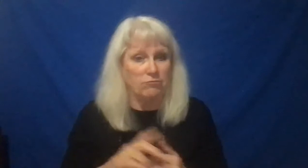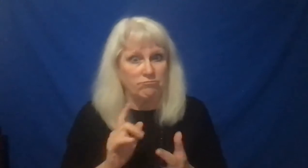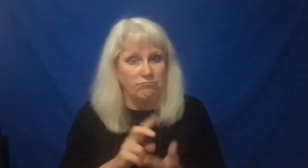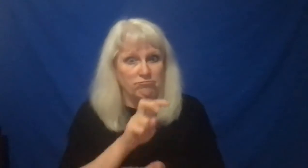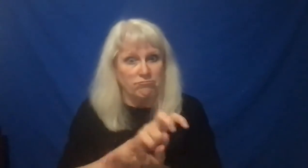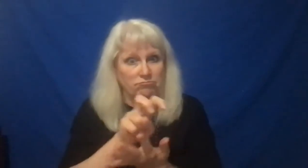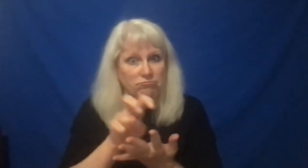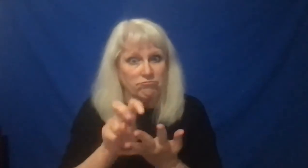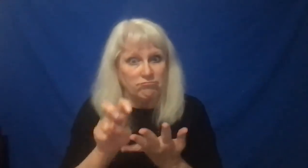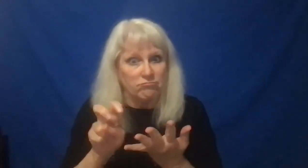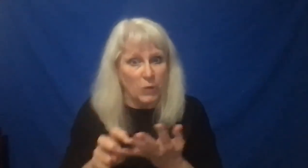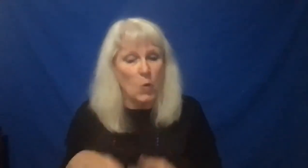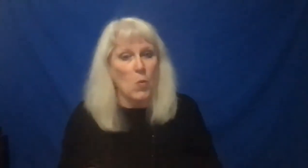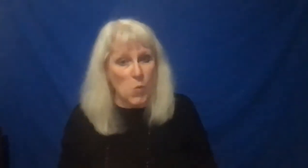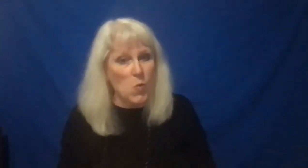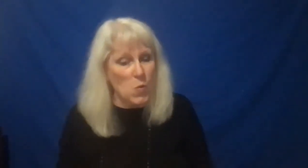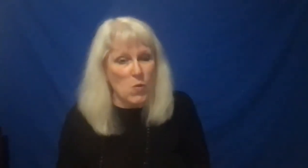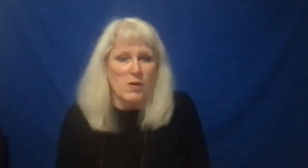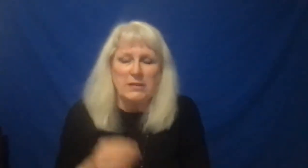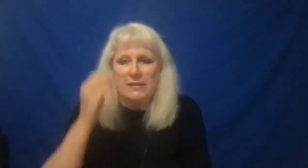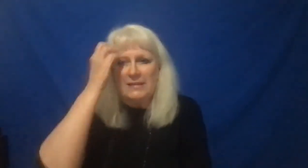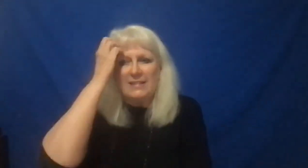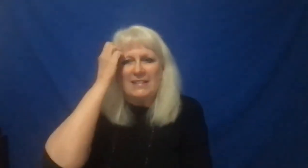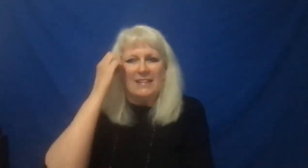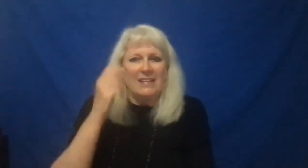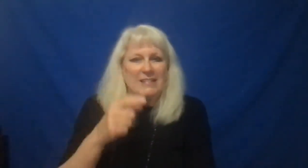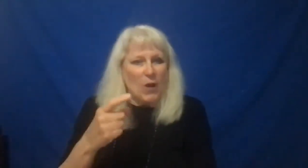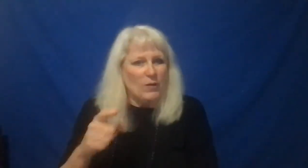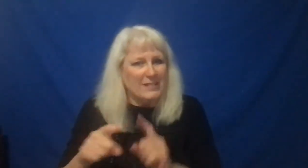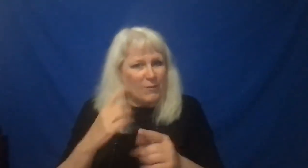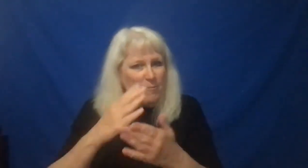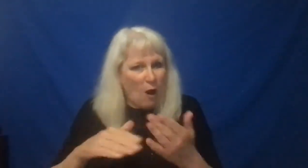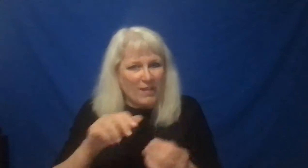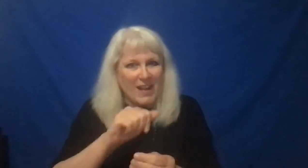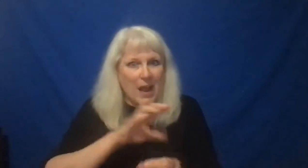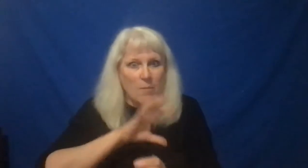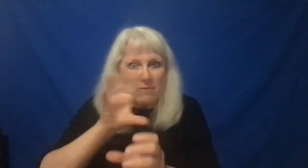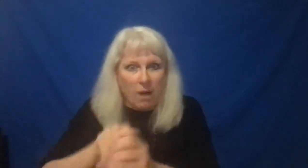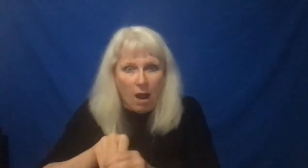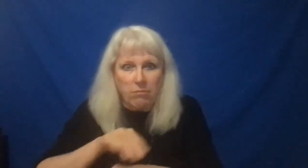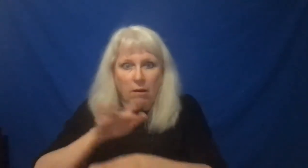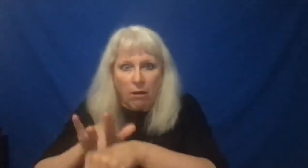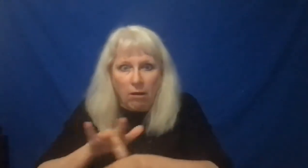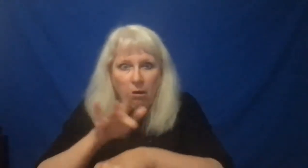as I am involved in many, many parts of AA and the life of AA at the General Service